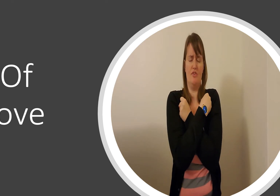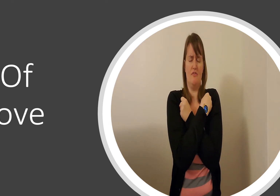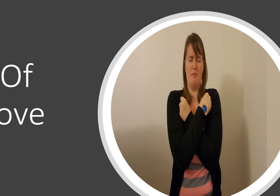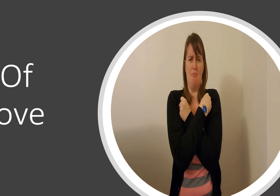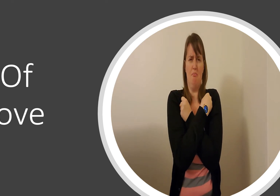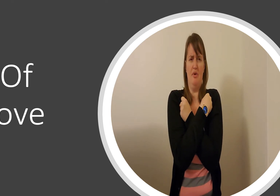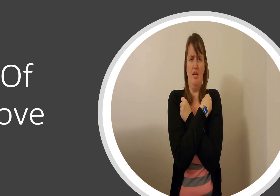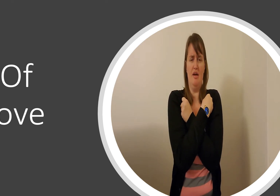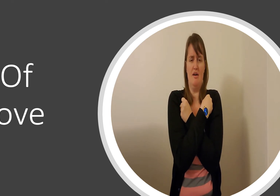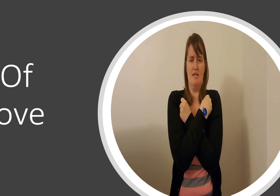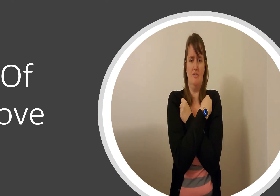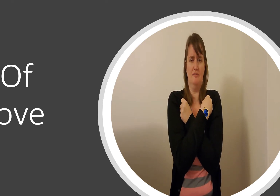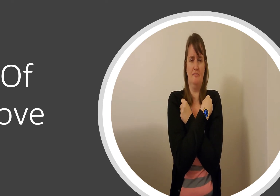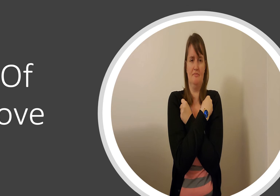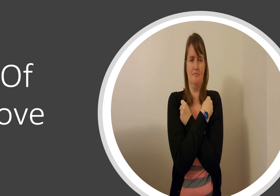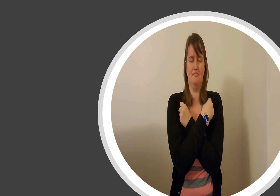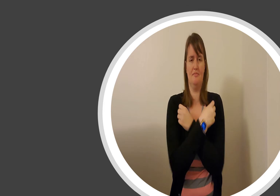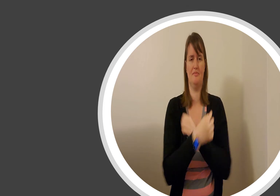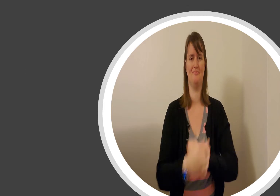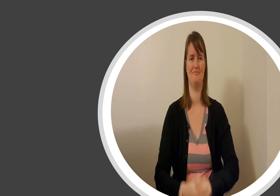giving yourself a big hug.